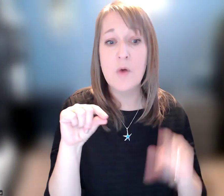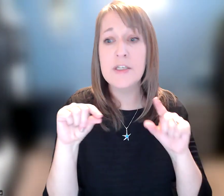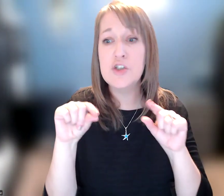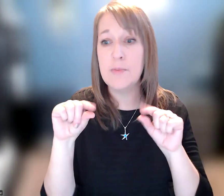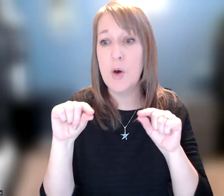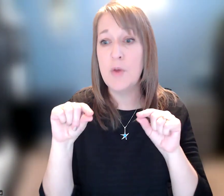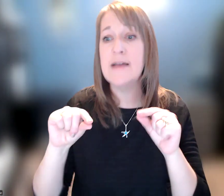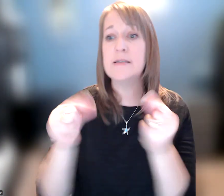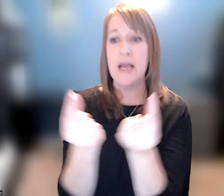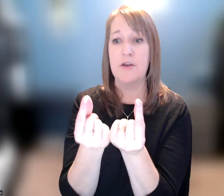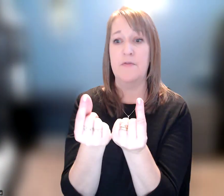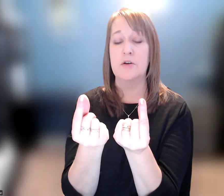Only you do it with both hands and your fingers